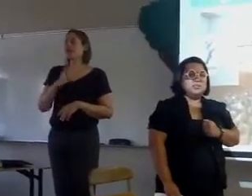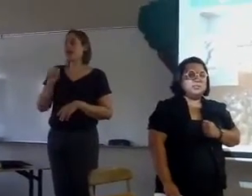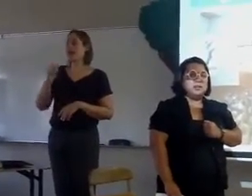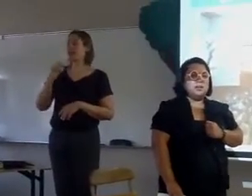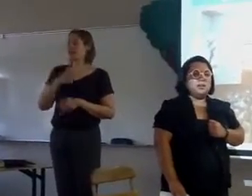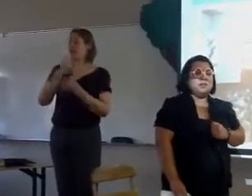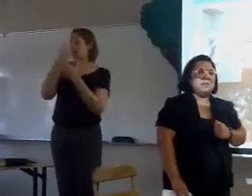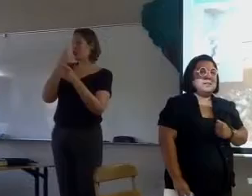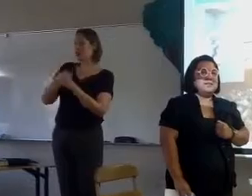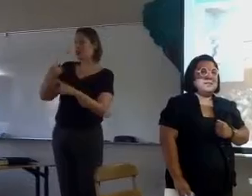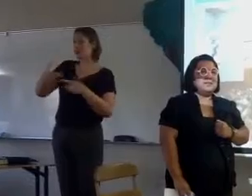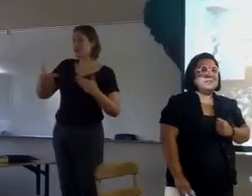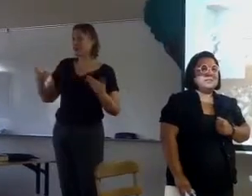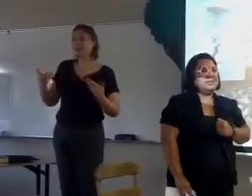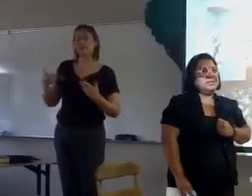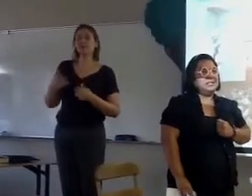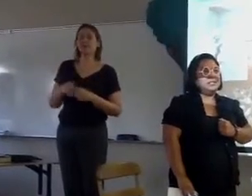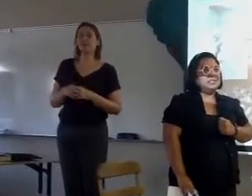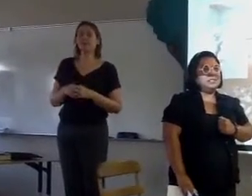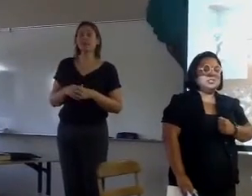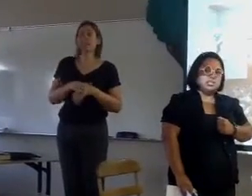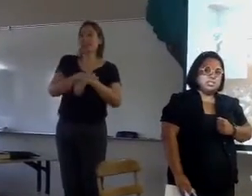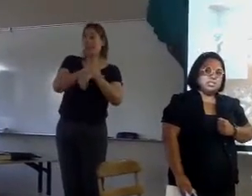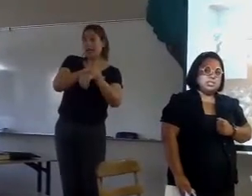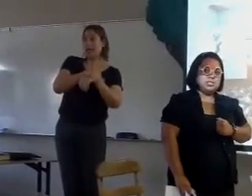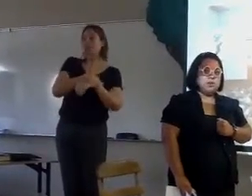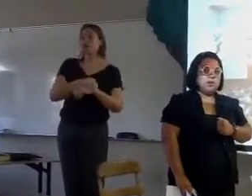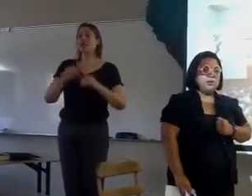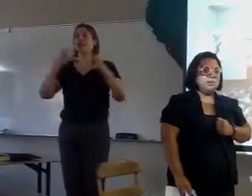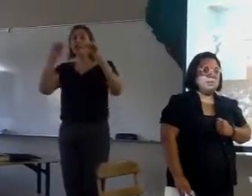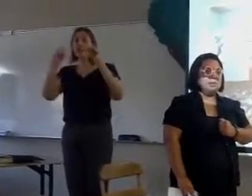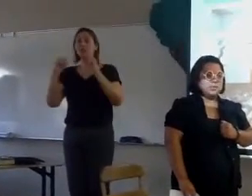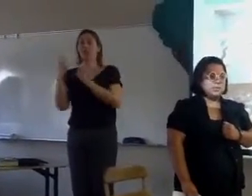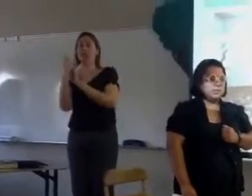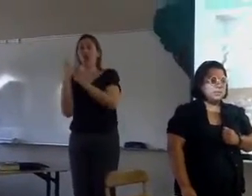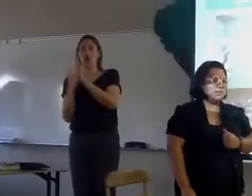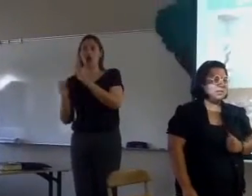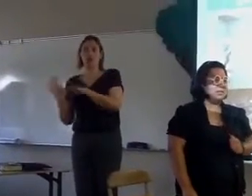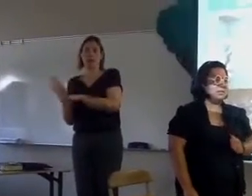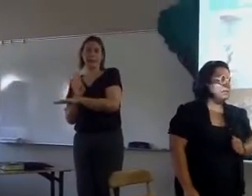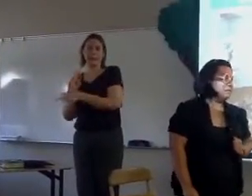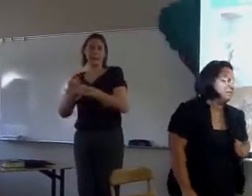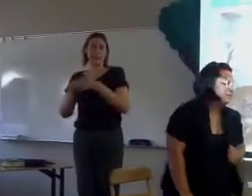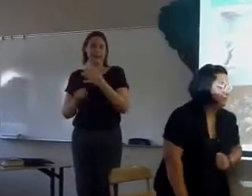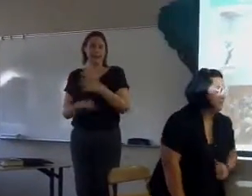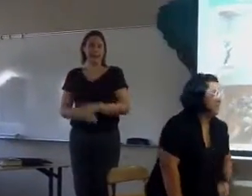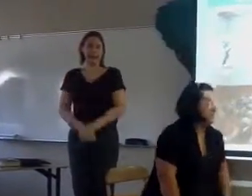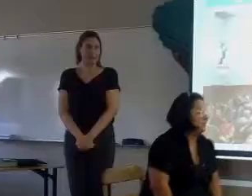my interests are English, teaching, law, and business.